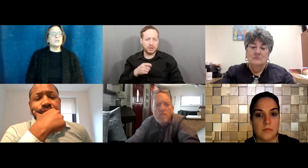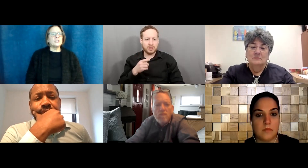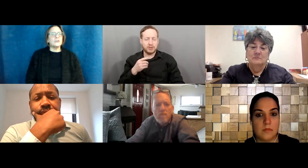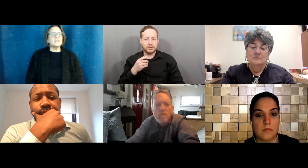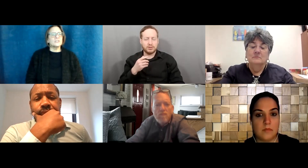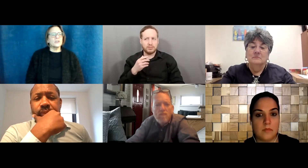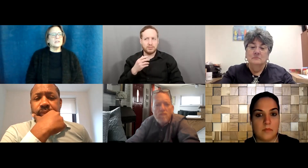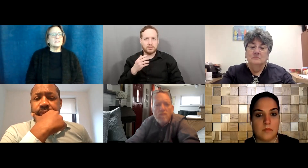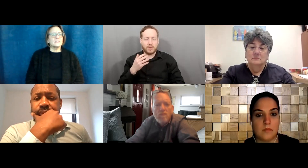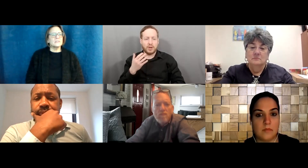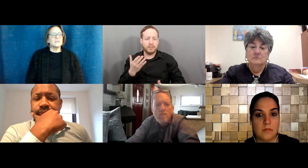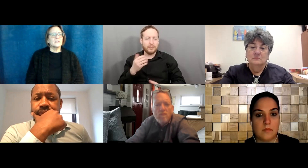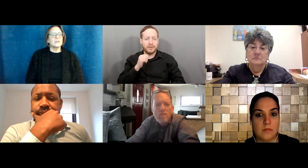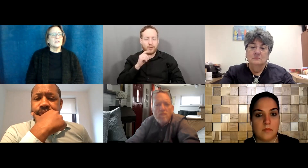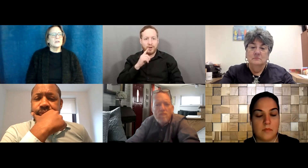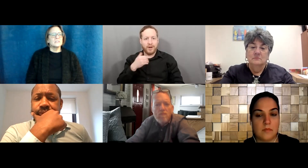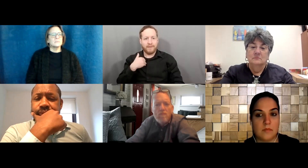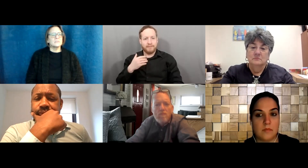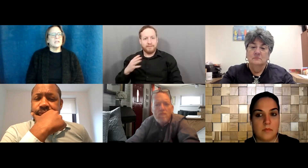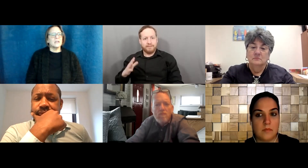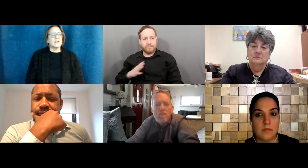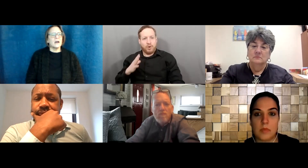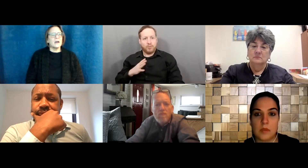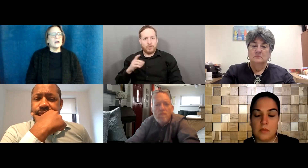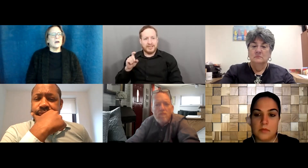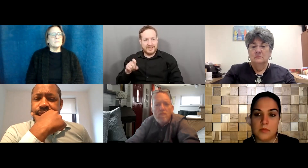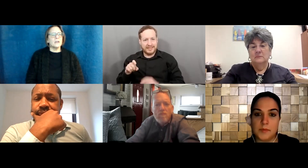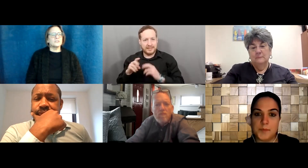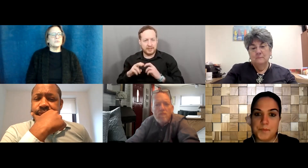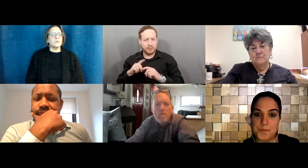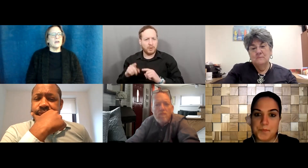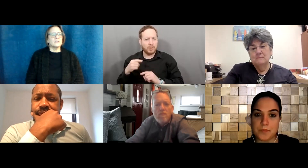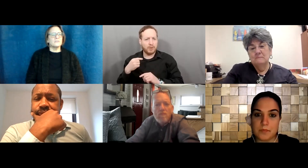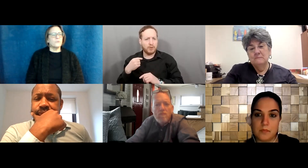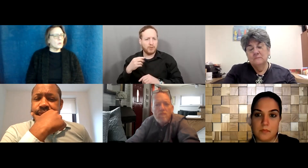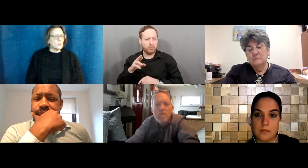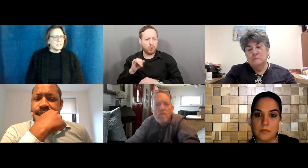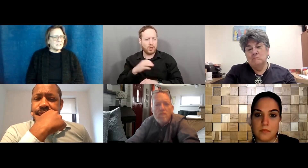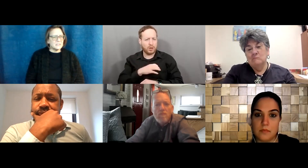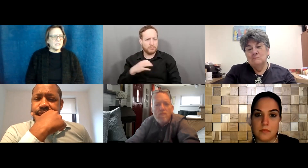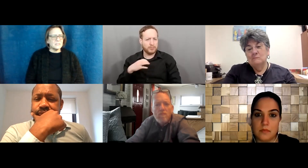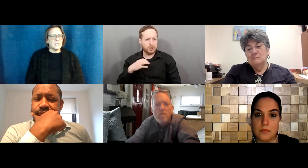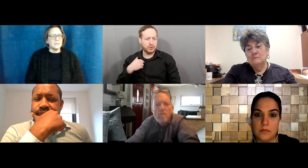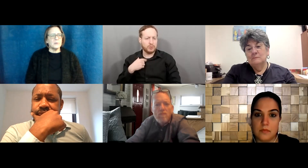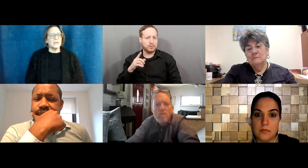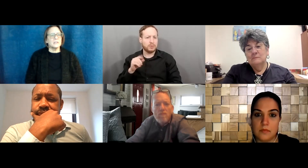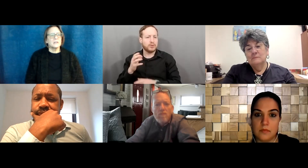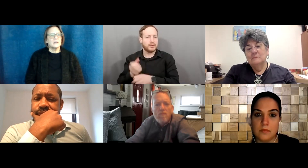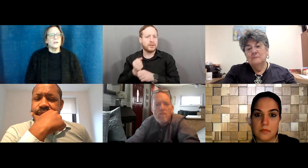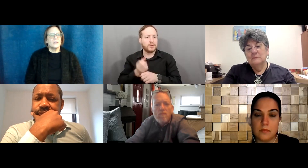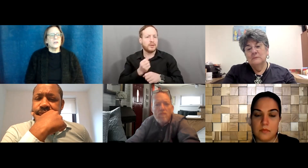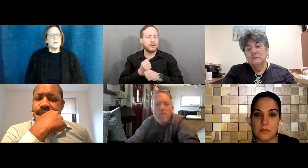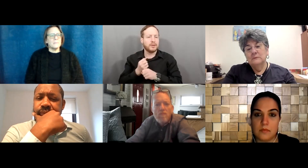I'm curious, Ernest. Tim saying, I'm not sure if we have a formal needs assessment,